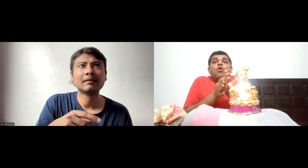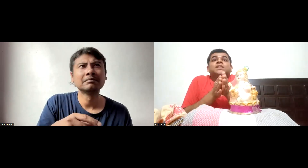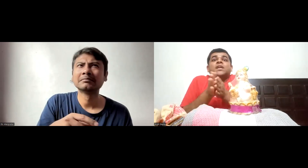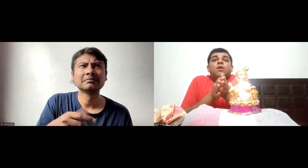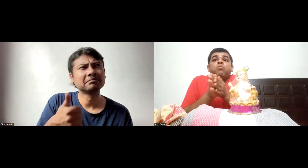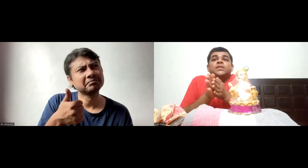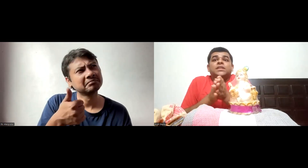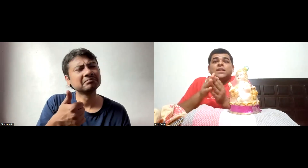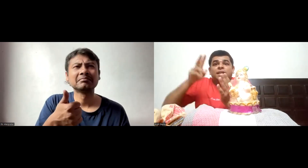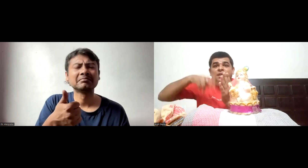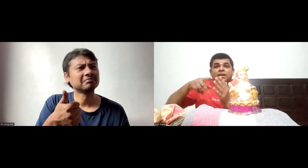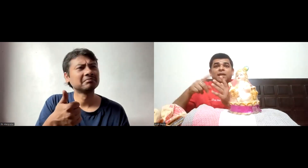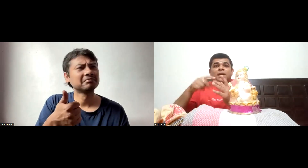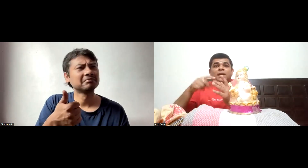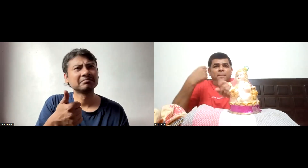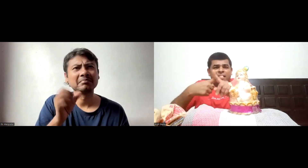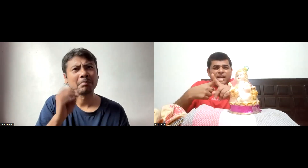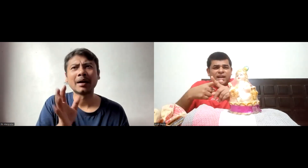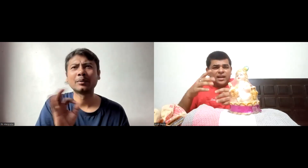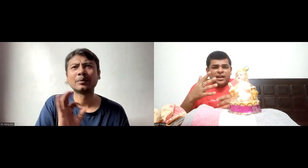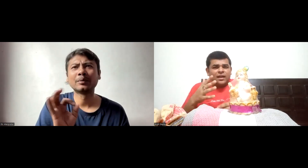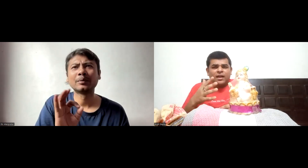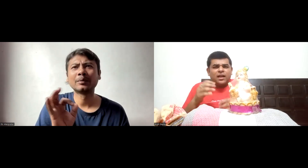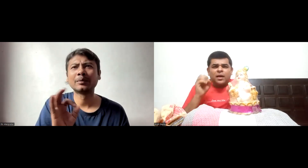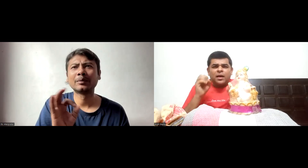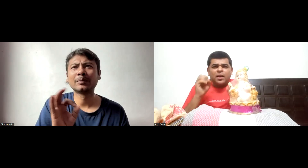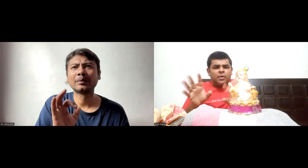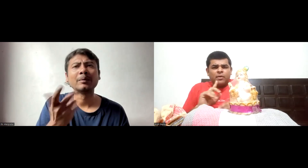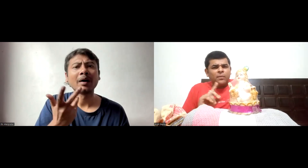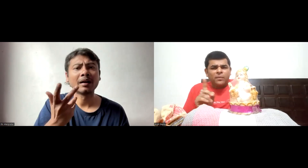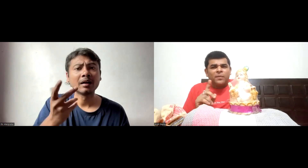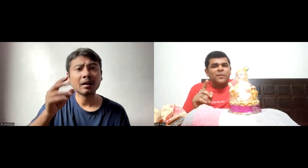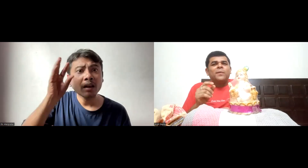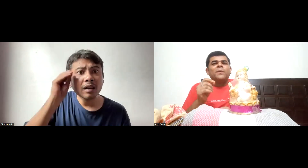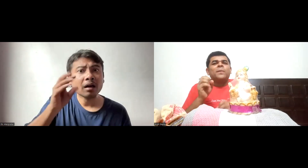Want to learning knowledge about, it's not mode of passion.